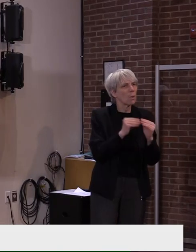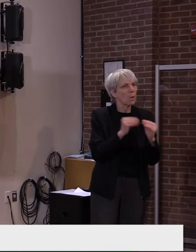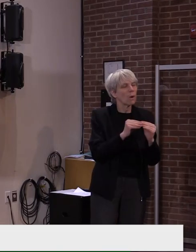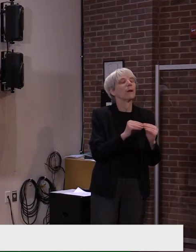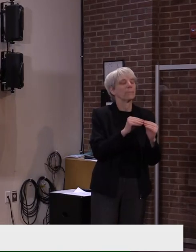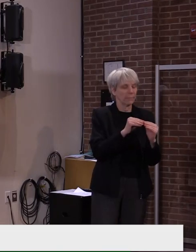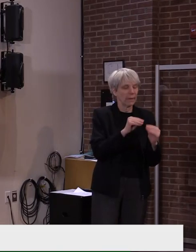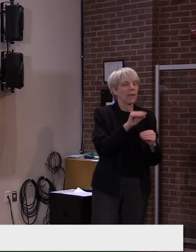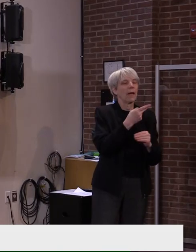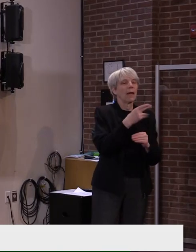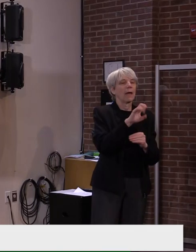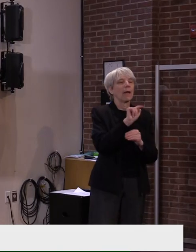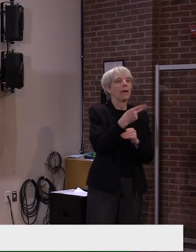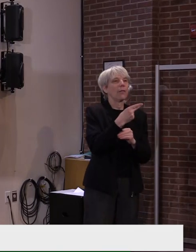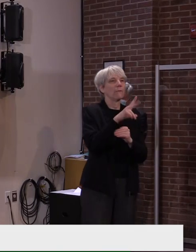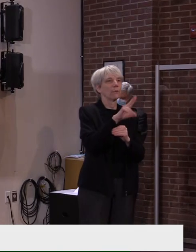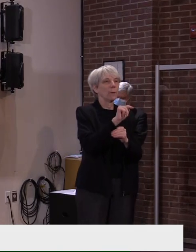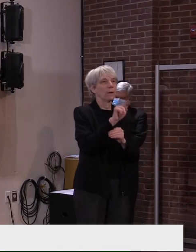healthvermont.gov/kidsvaccine.